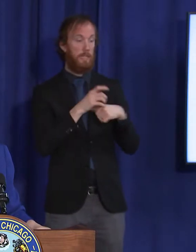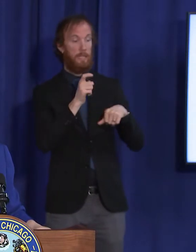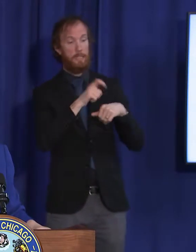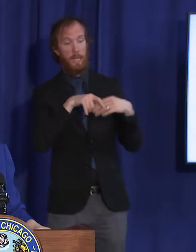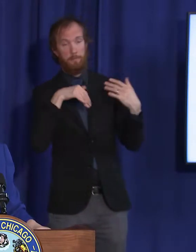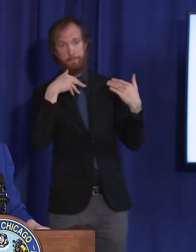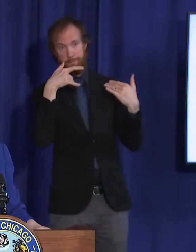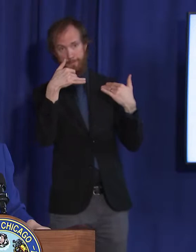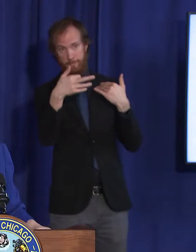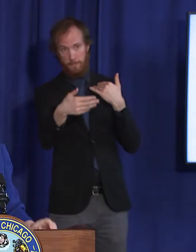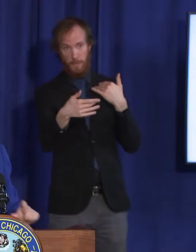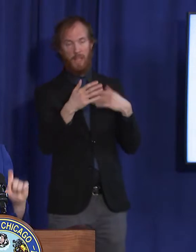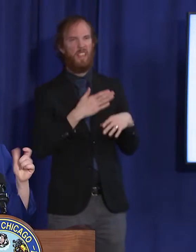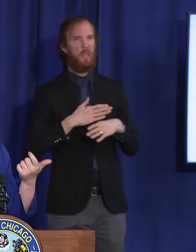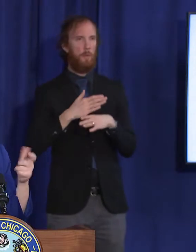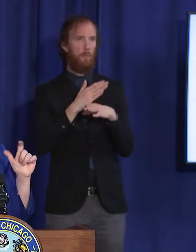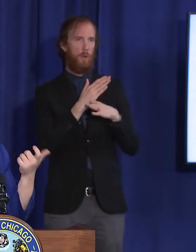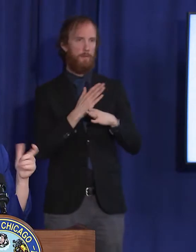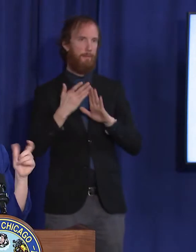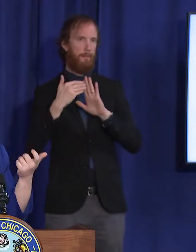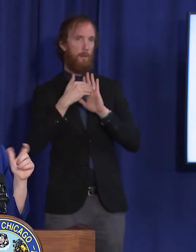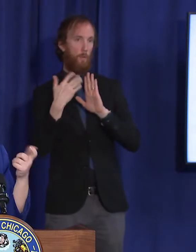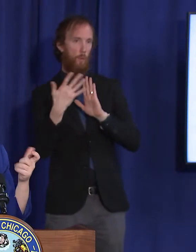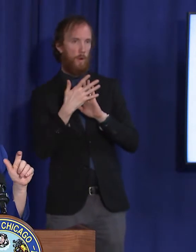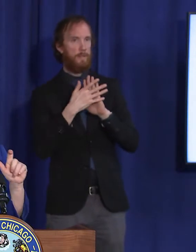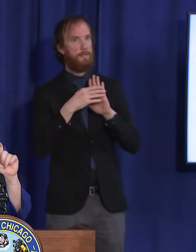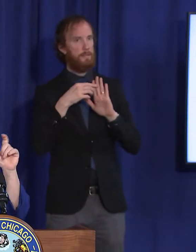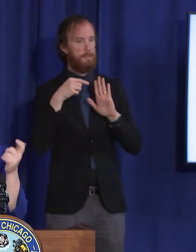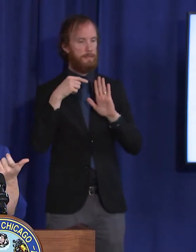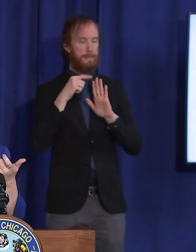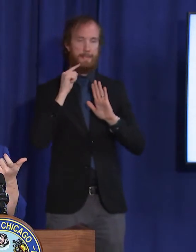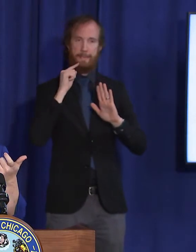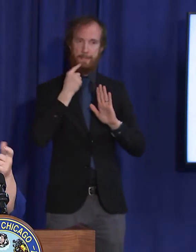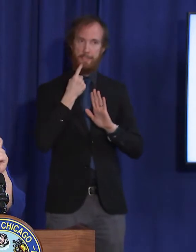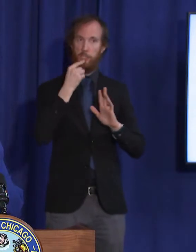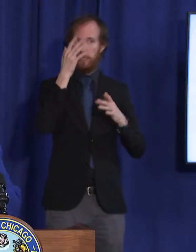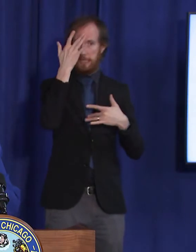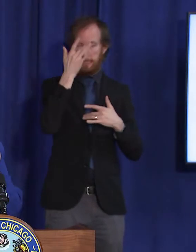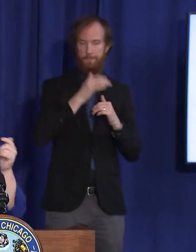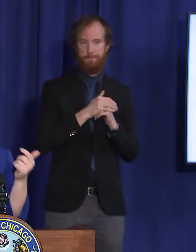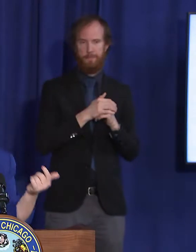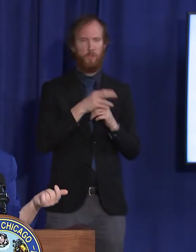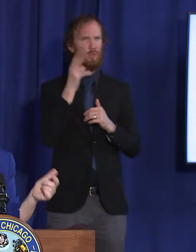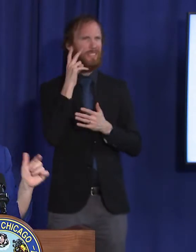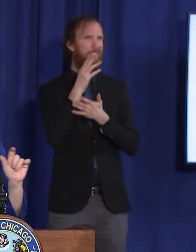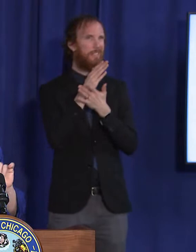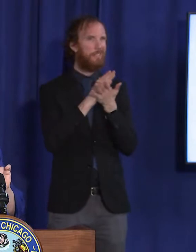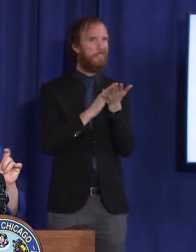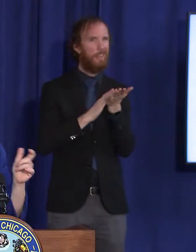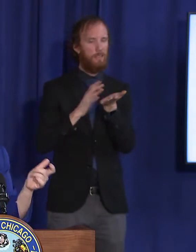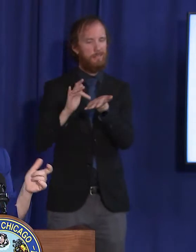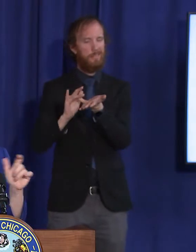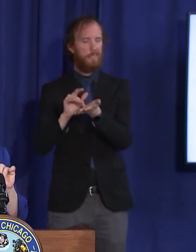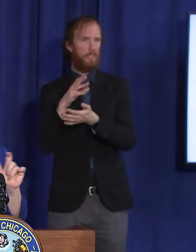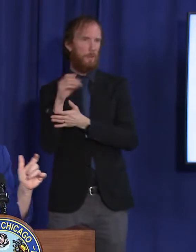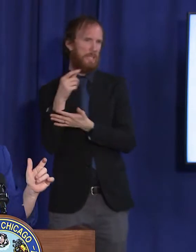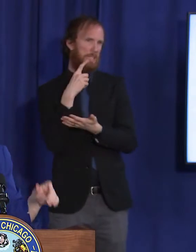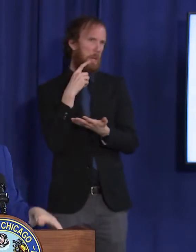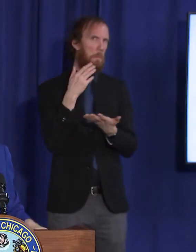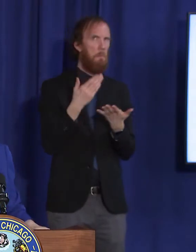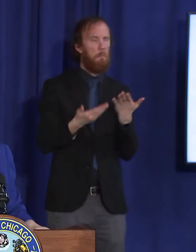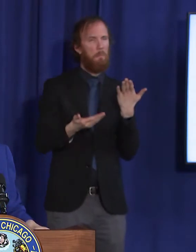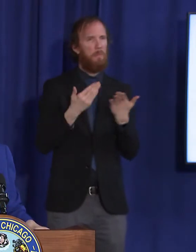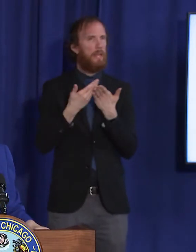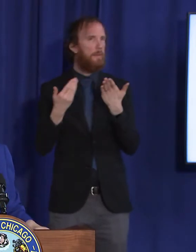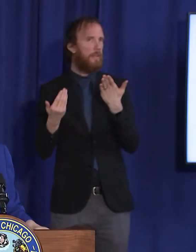severe outcomes. One of the things, and this is where you've been seeing, some of the drug companies are saying, might we have need for another booster, et